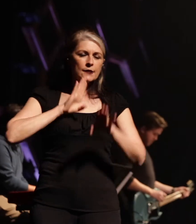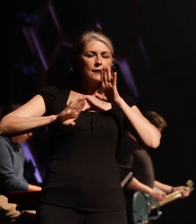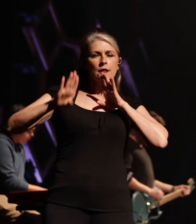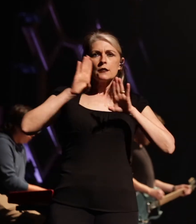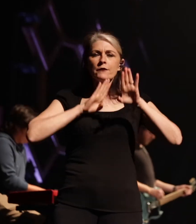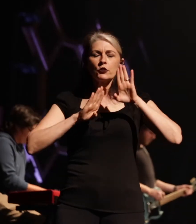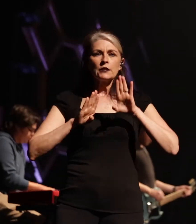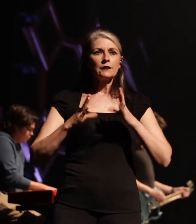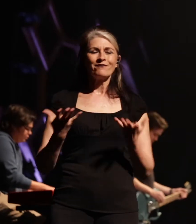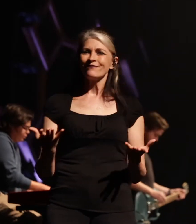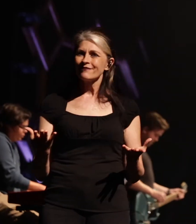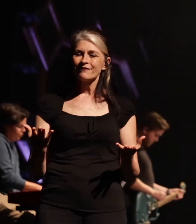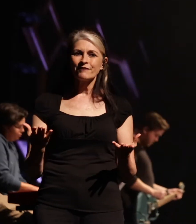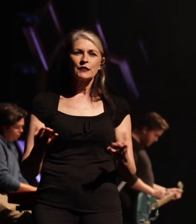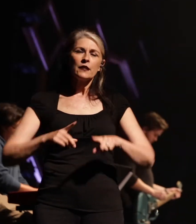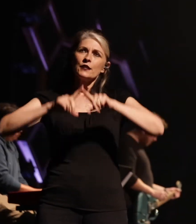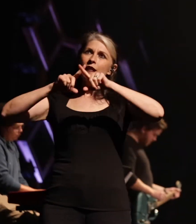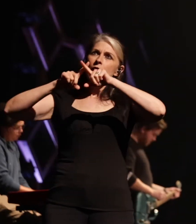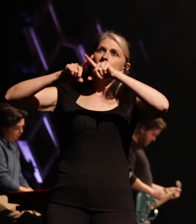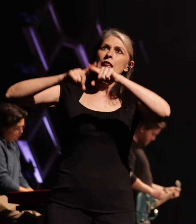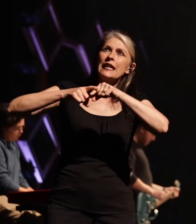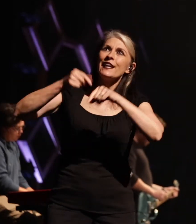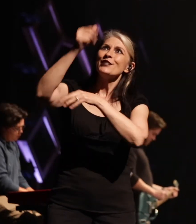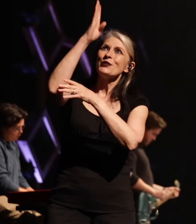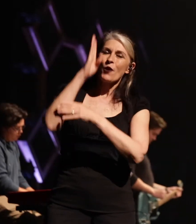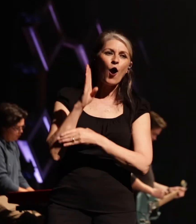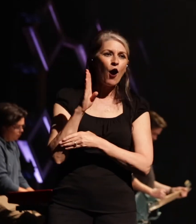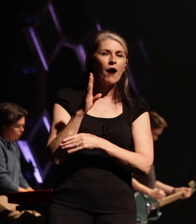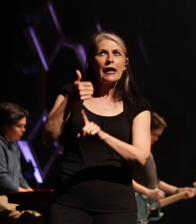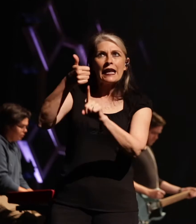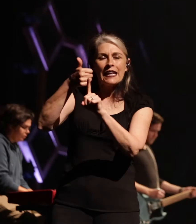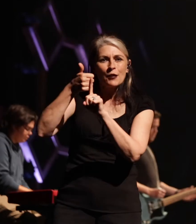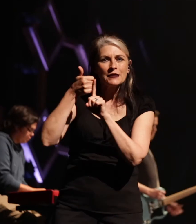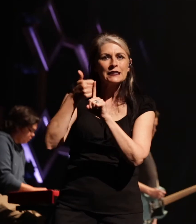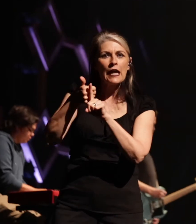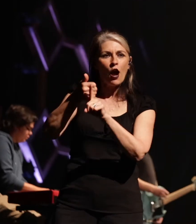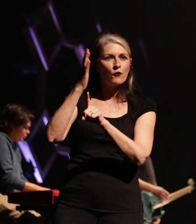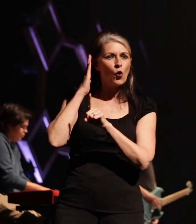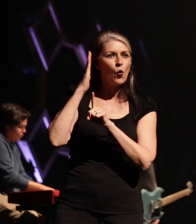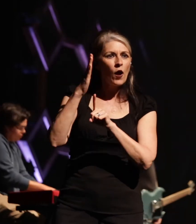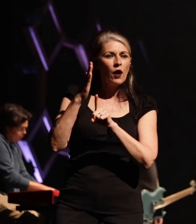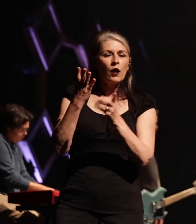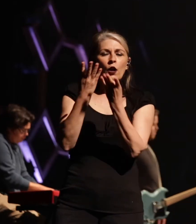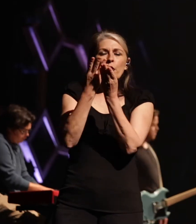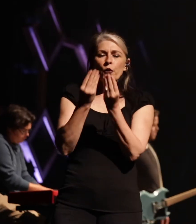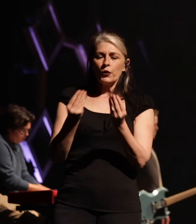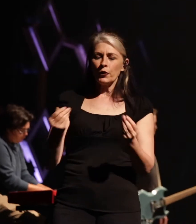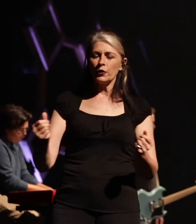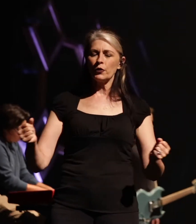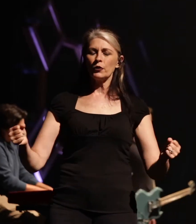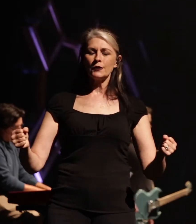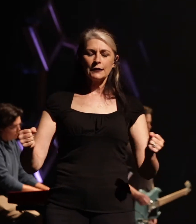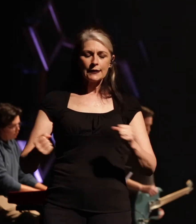at something. Man, lean into God. Let him be the one that relieves that